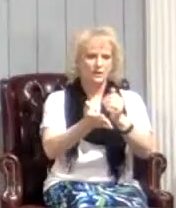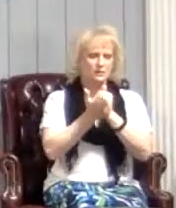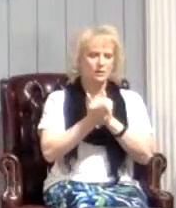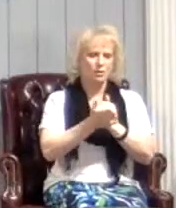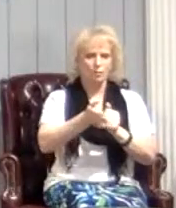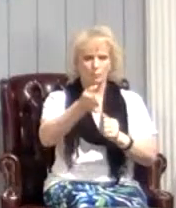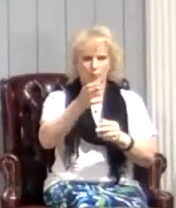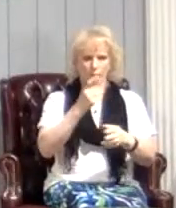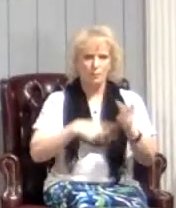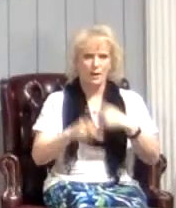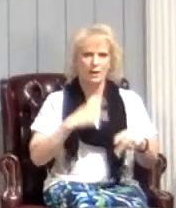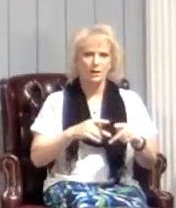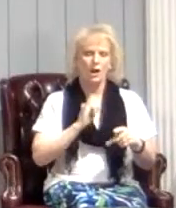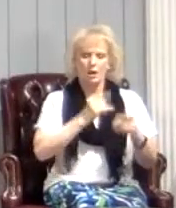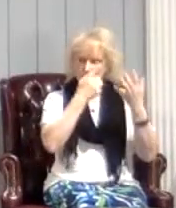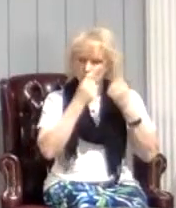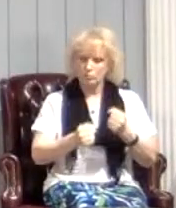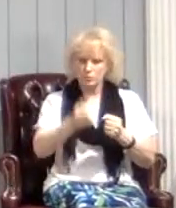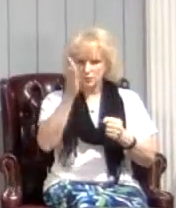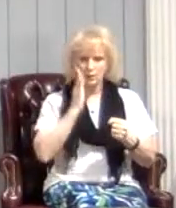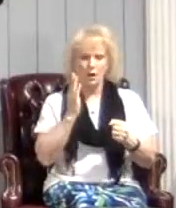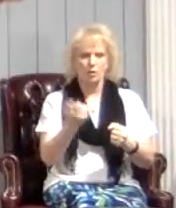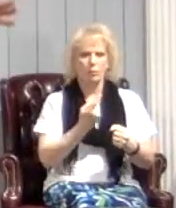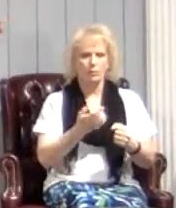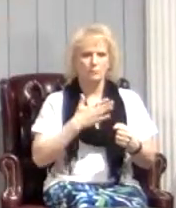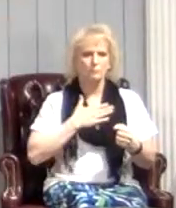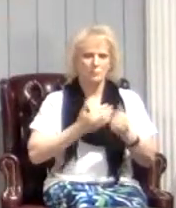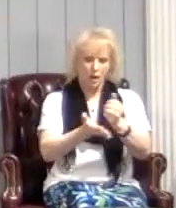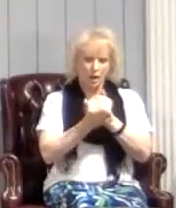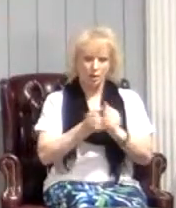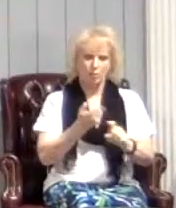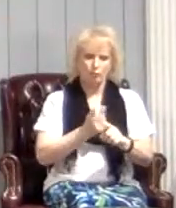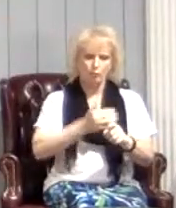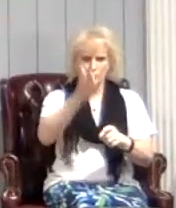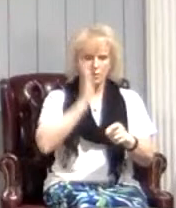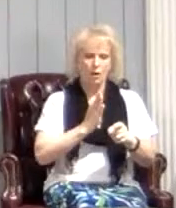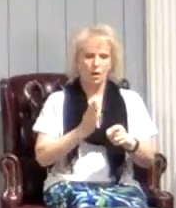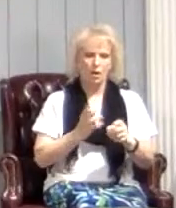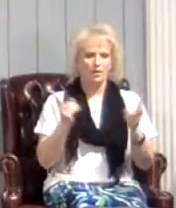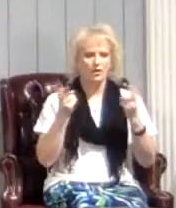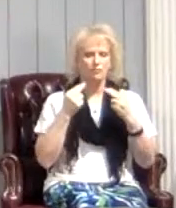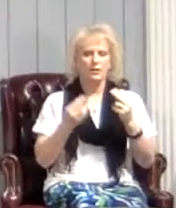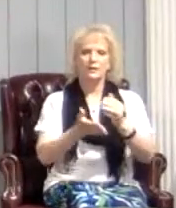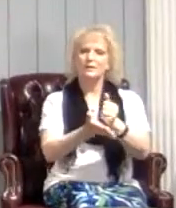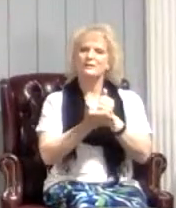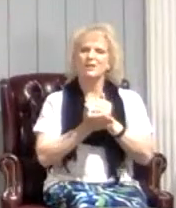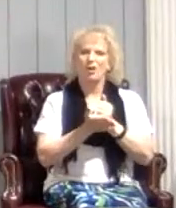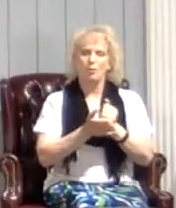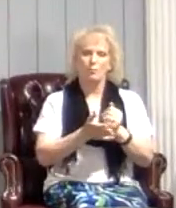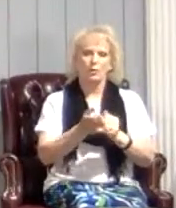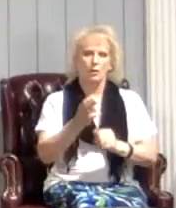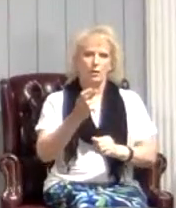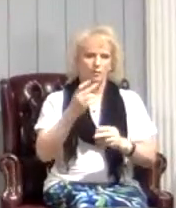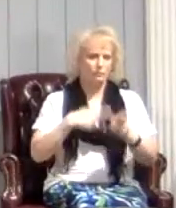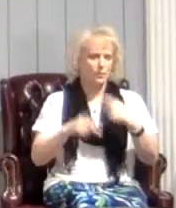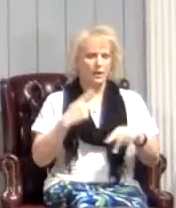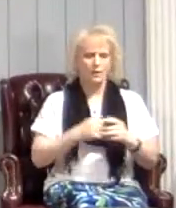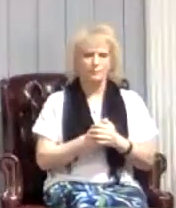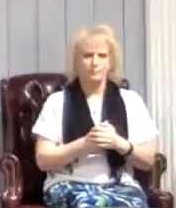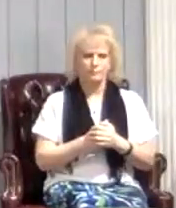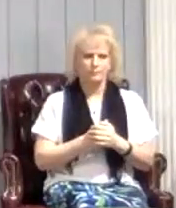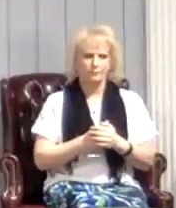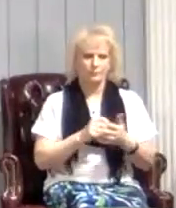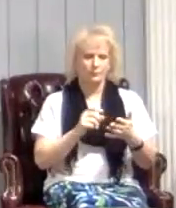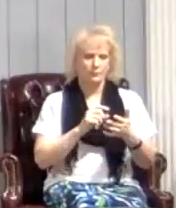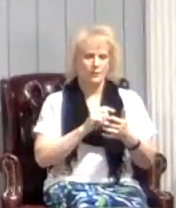God only. My help comes from God, because vain is the help of man. And the third thing that he says in verses 11